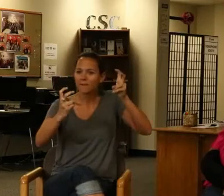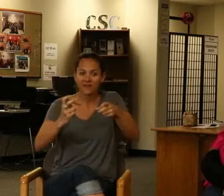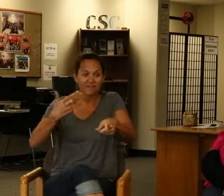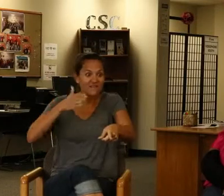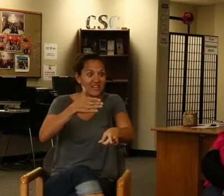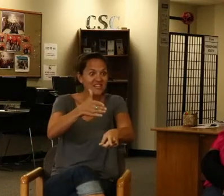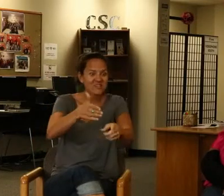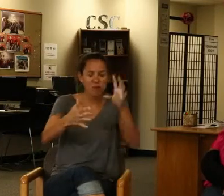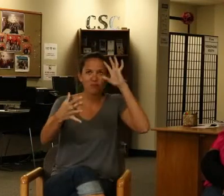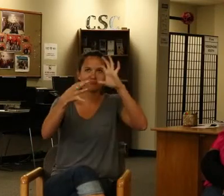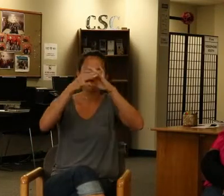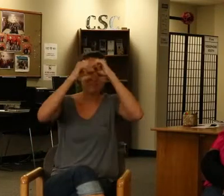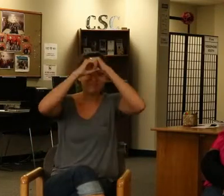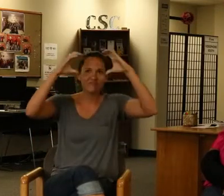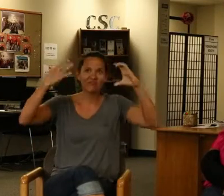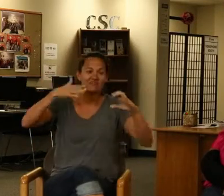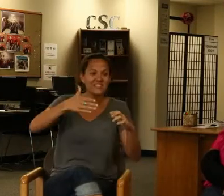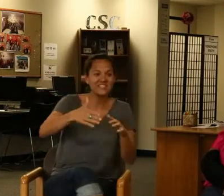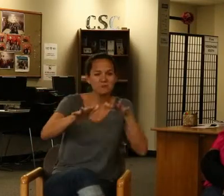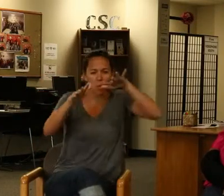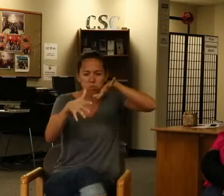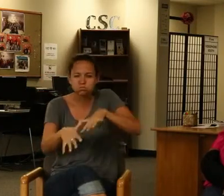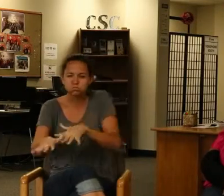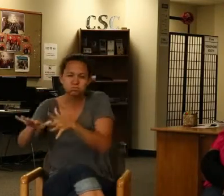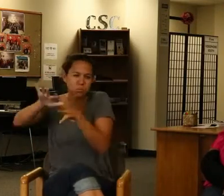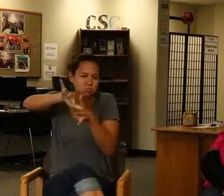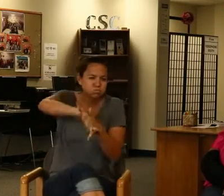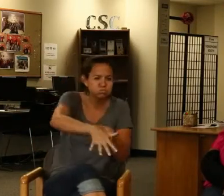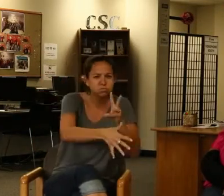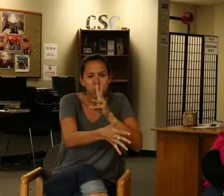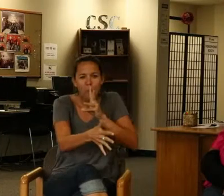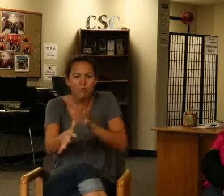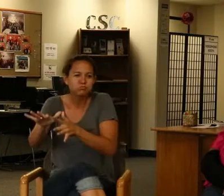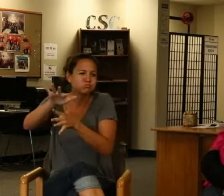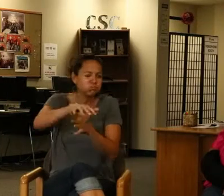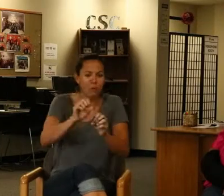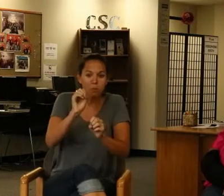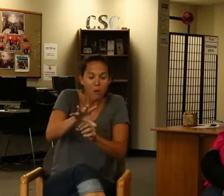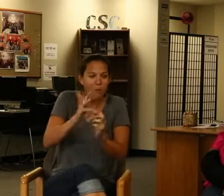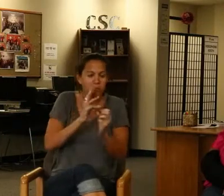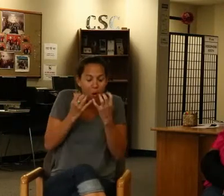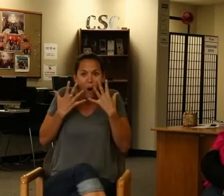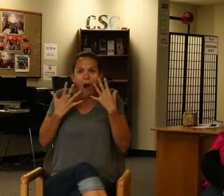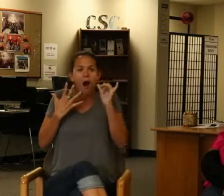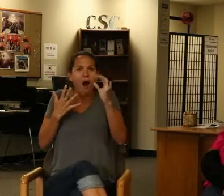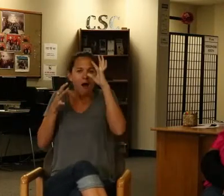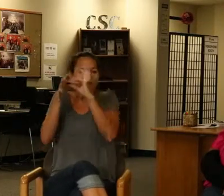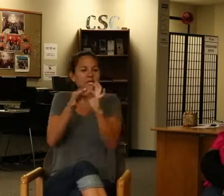on the same topic. We're talking about the fish. He's going to have this mental image of the fish and the water, and maybe you spritz some water